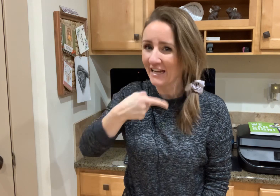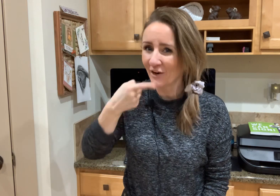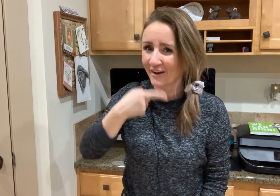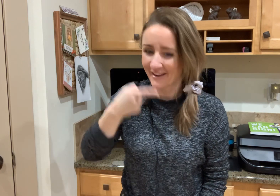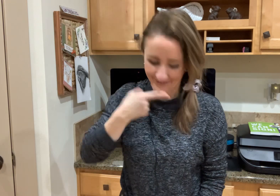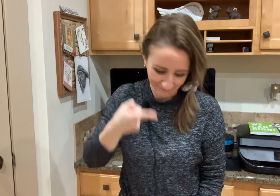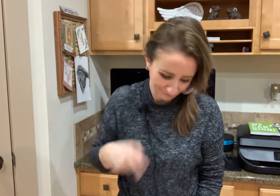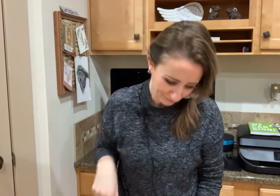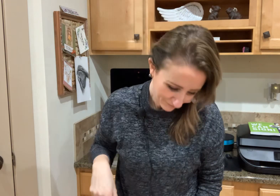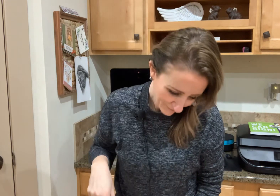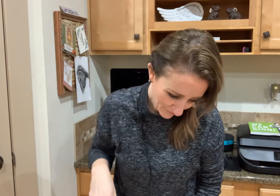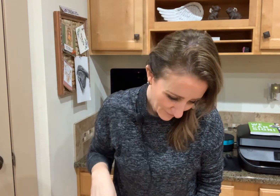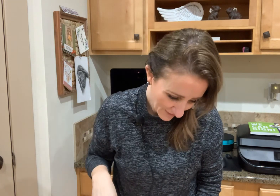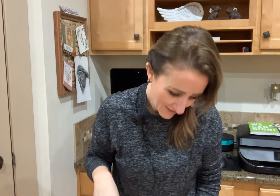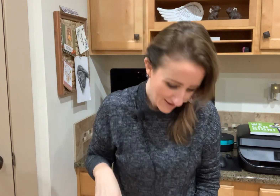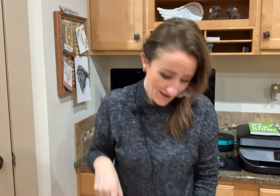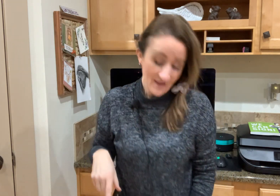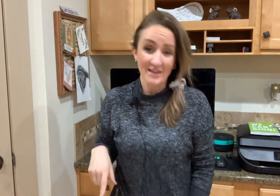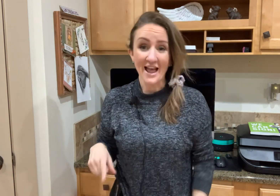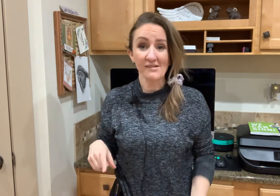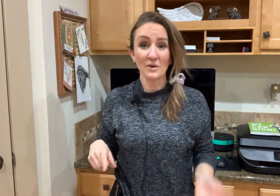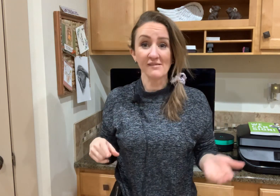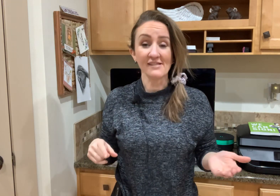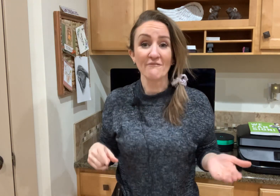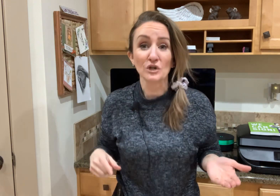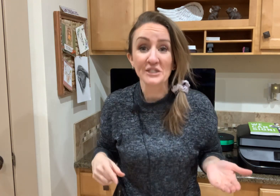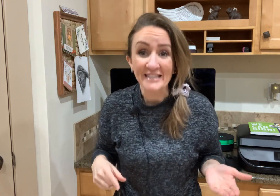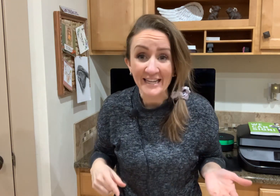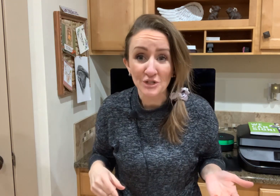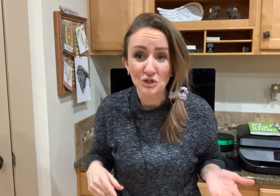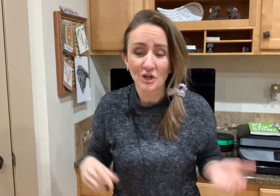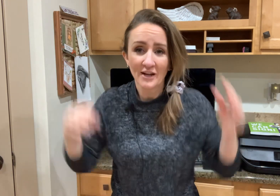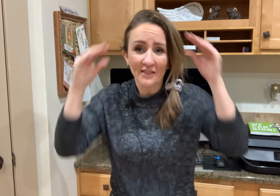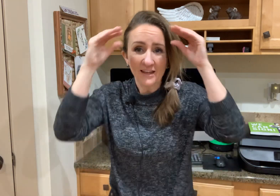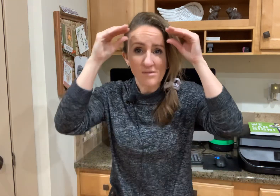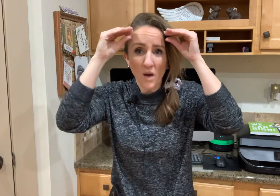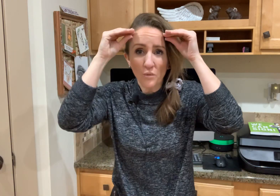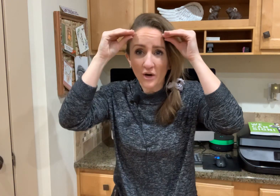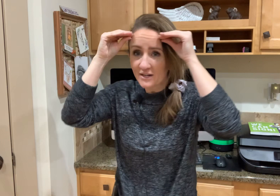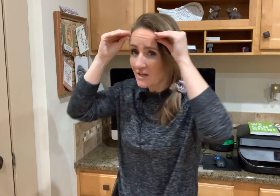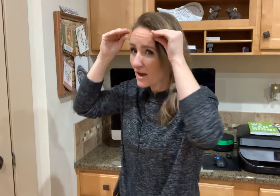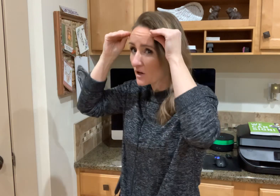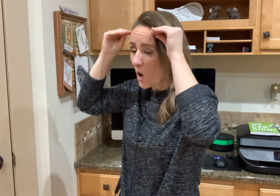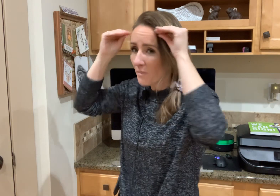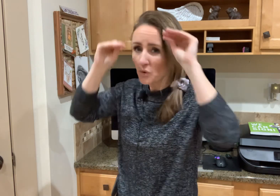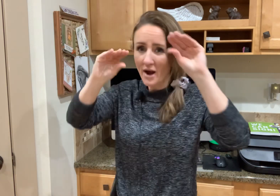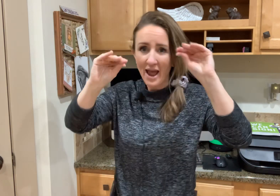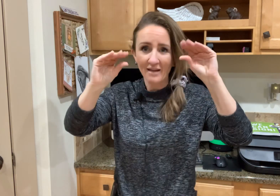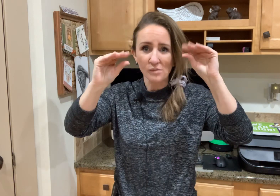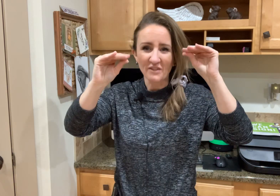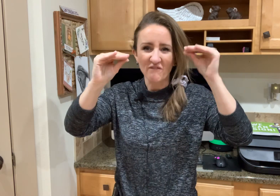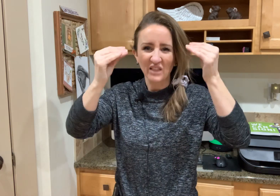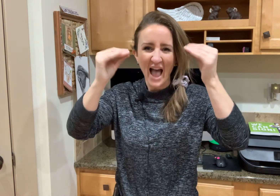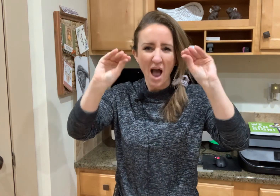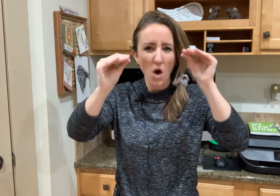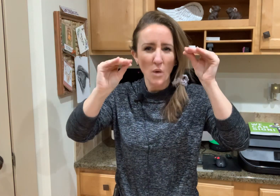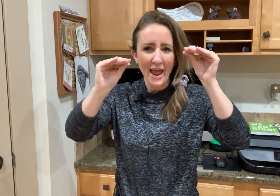hearing. The next one is a sign for teach. This one we're going to go up to our heads with a flat O hand